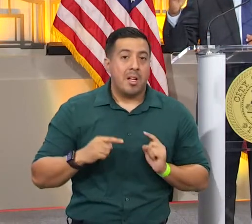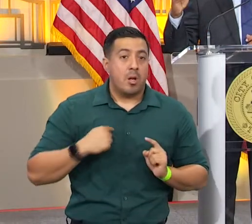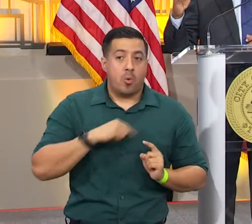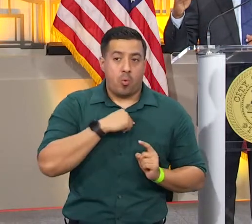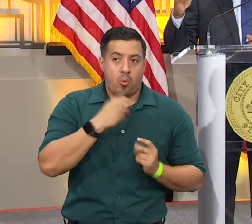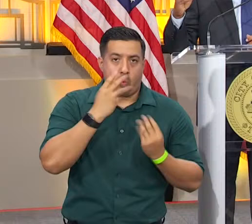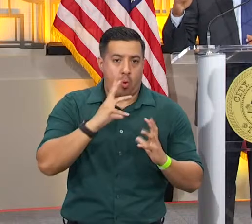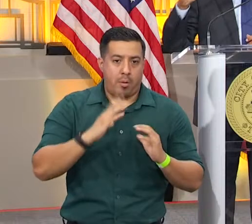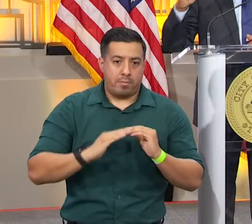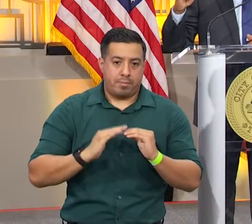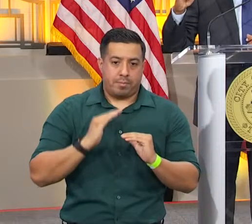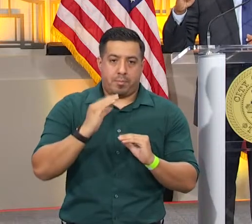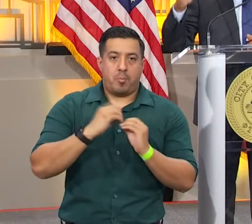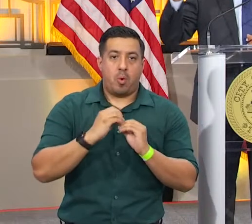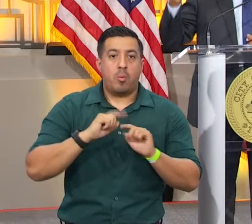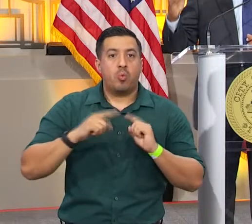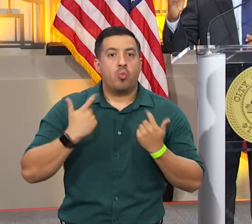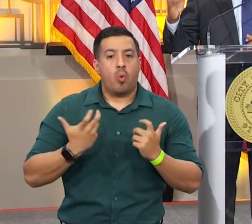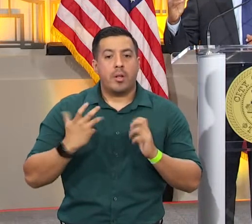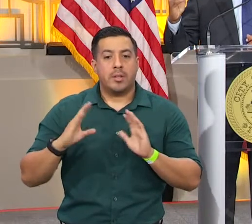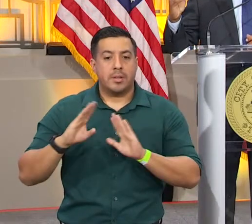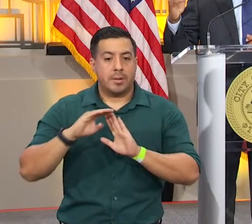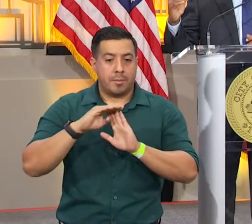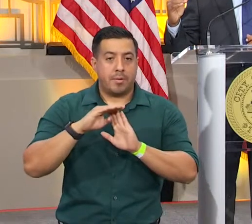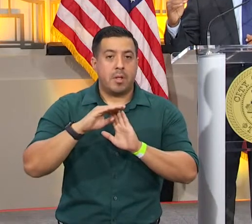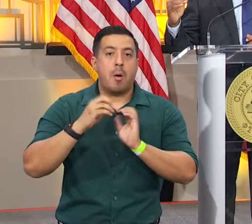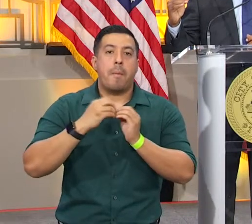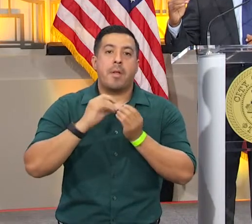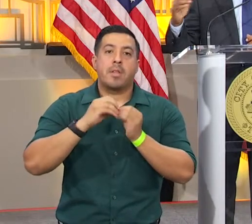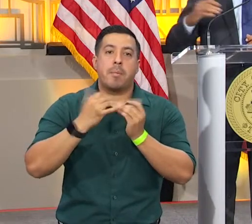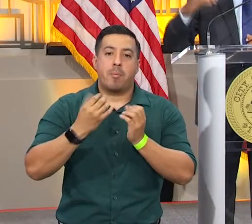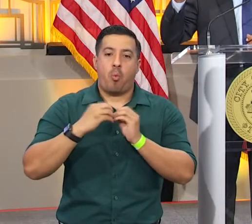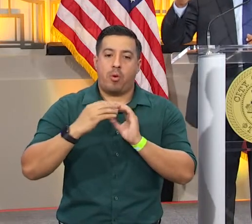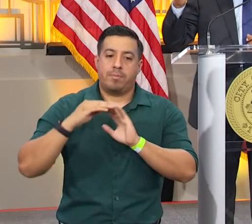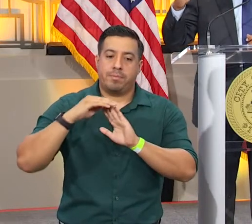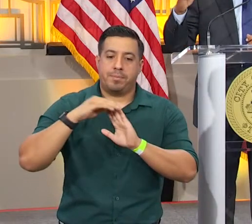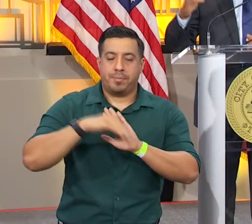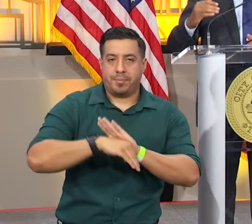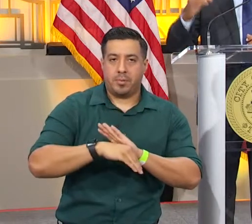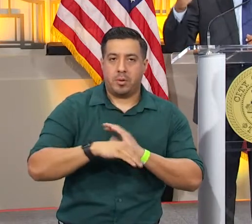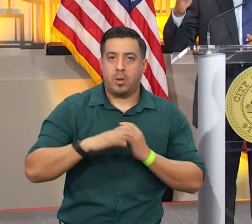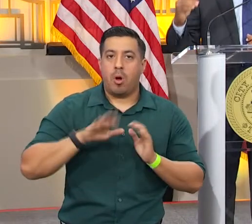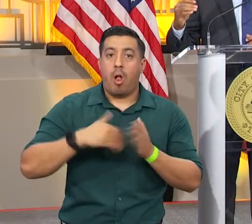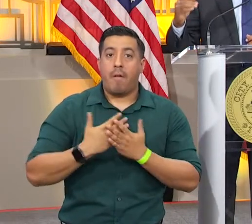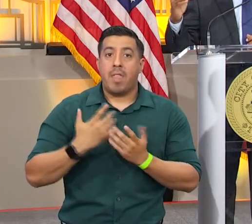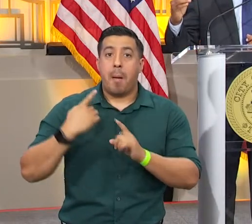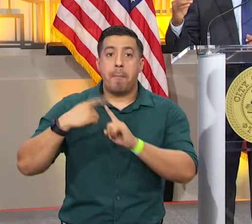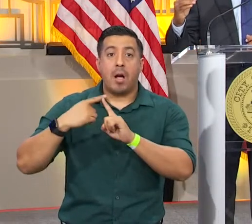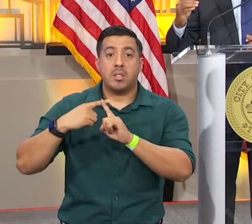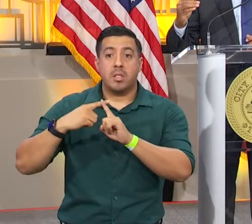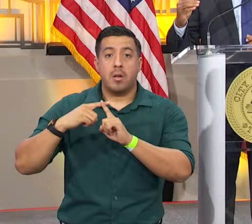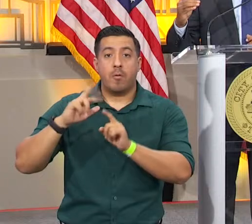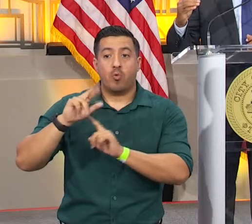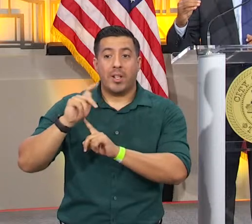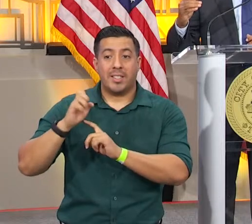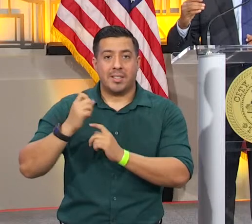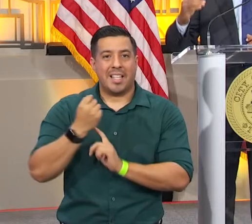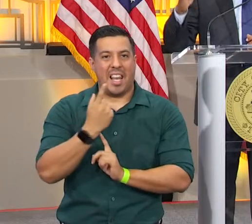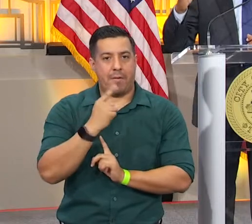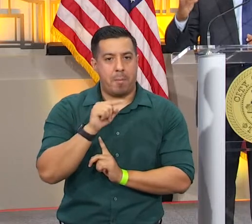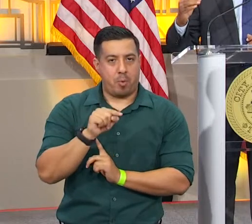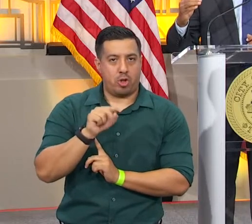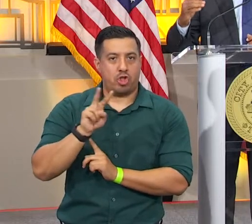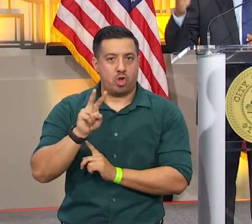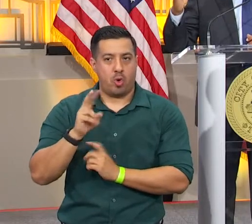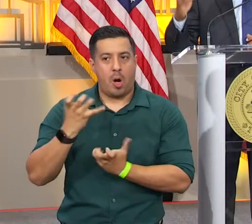it to go higher. We want to blunt it, and then we want those numbers to start coming down. We want the positivity rate to come down. We're at 11.2. I